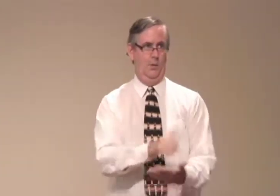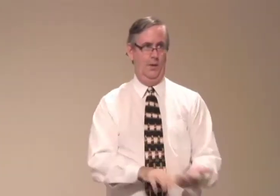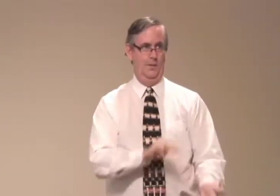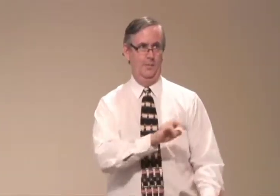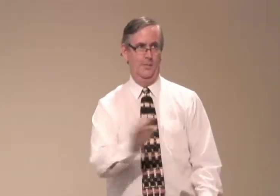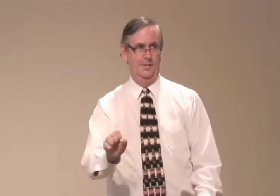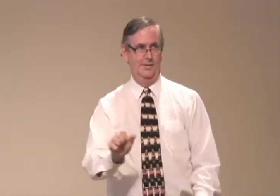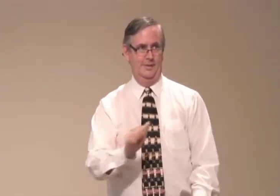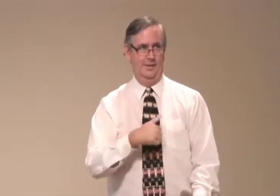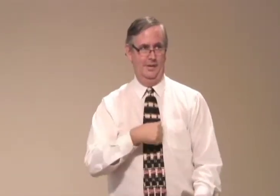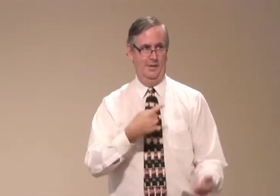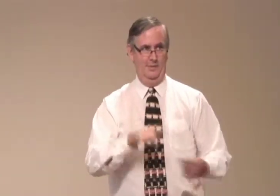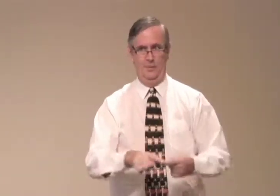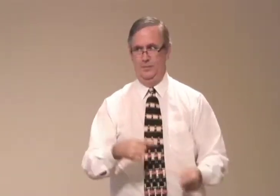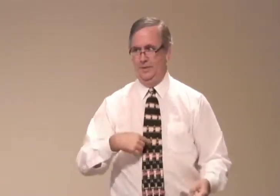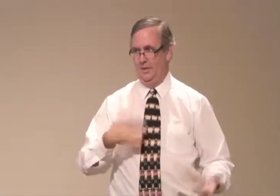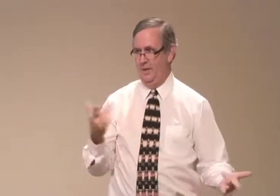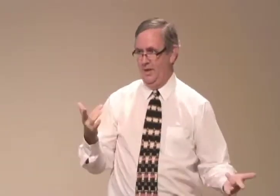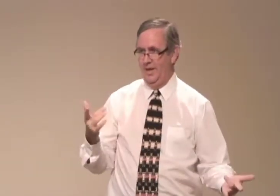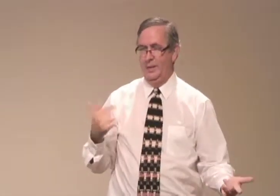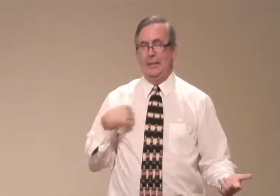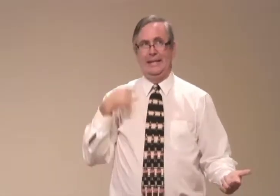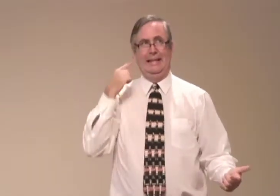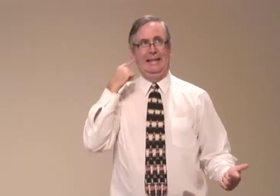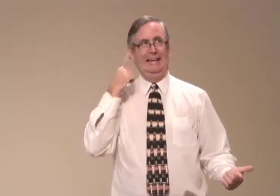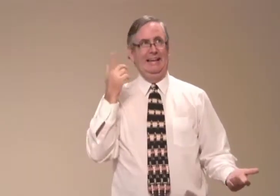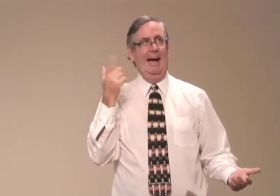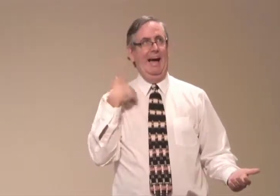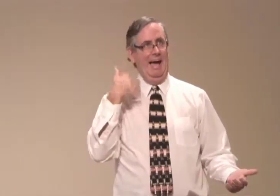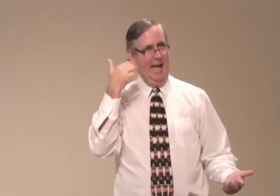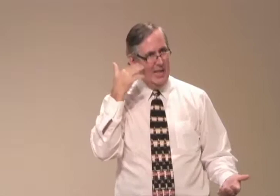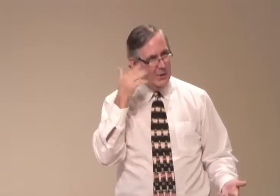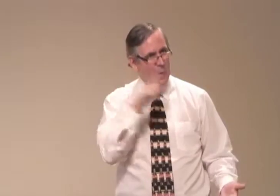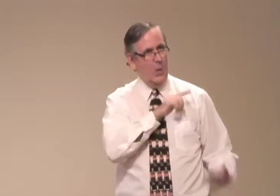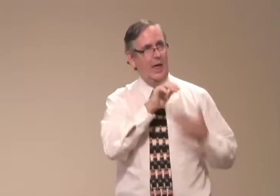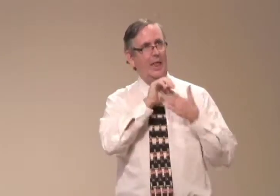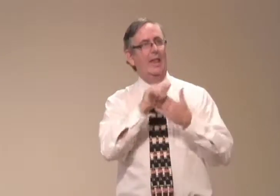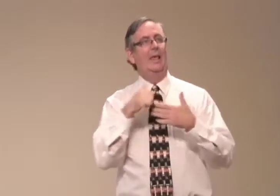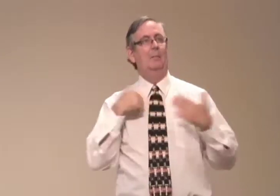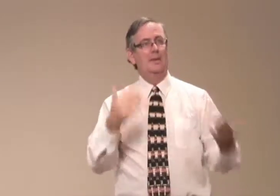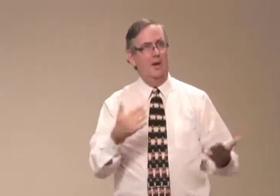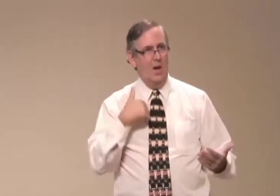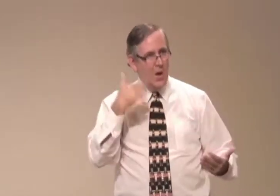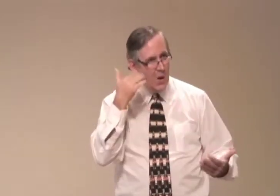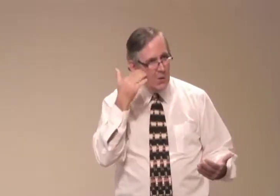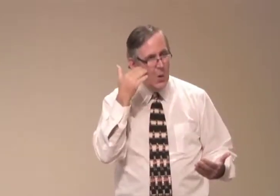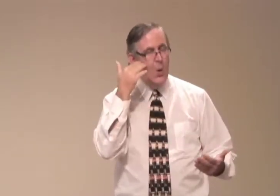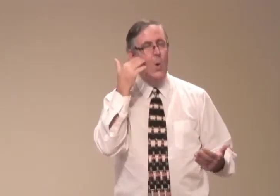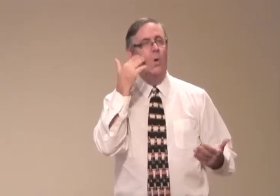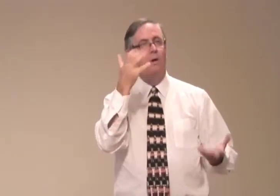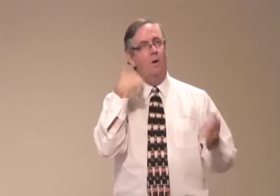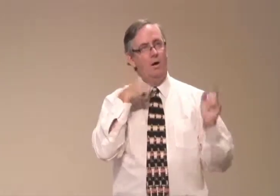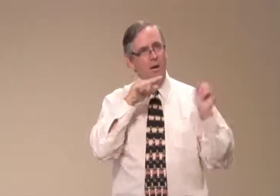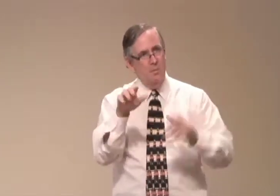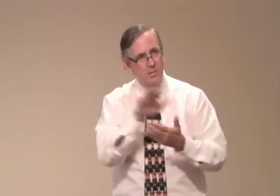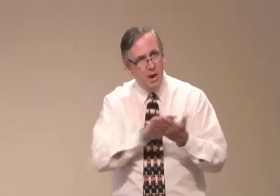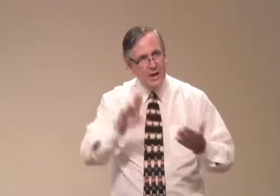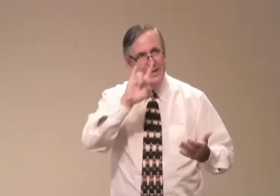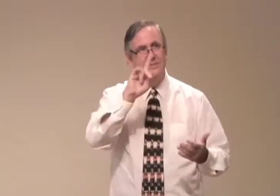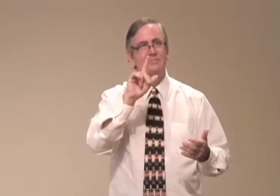answer for everything. And I thought, how did I get in a mess like this? But I knew God had led me there. I knew